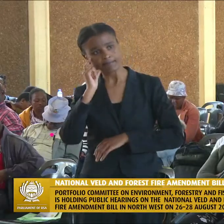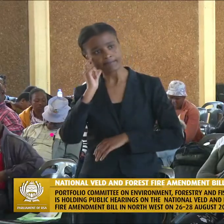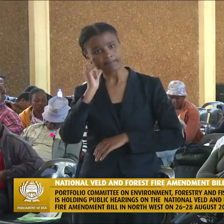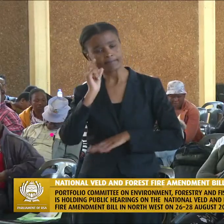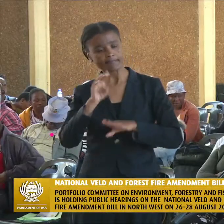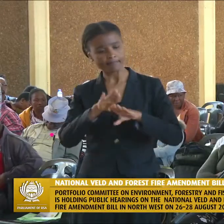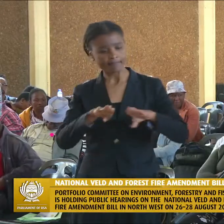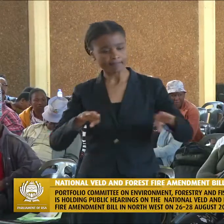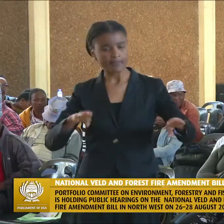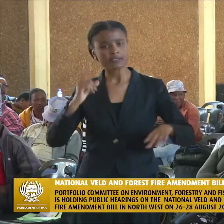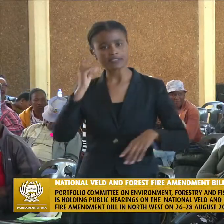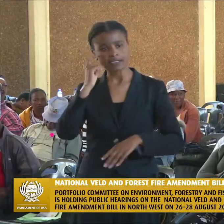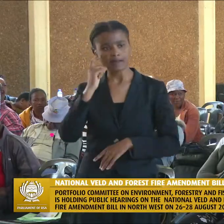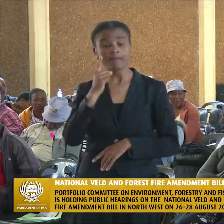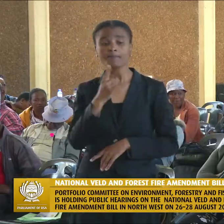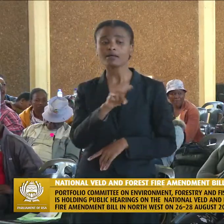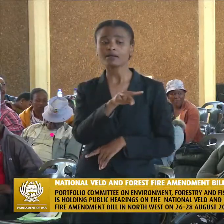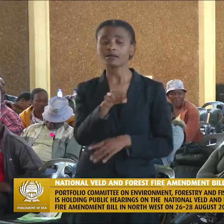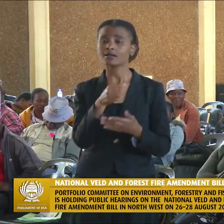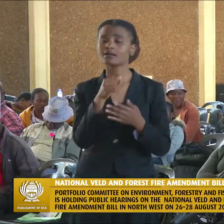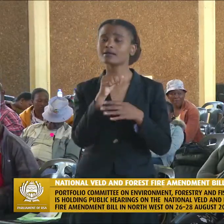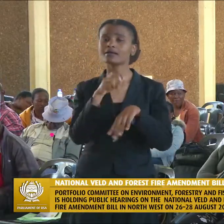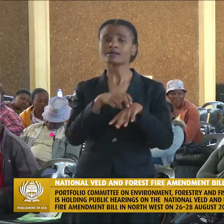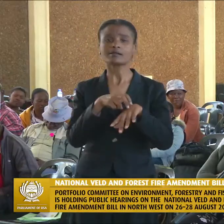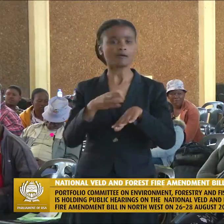more assistance